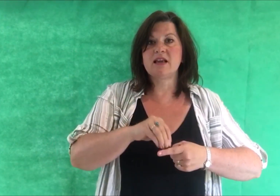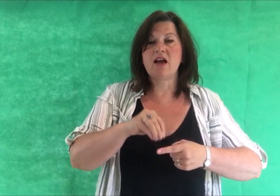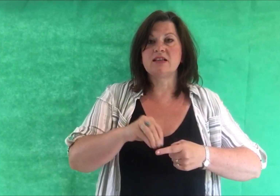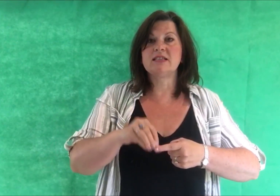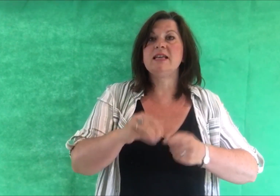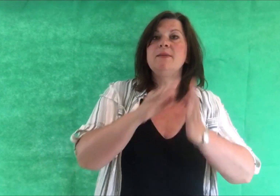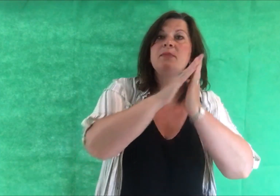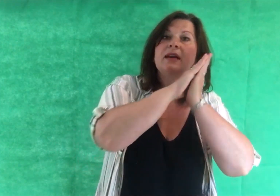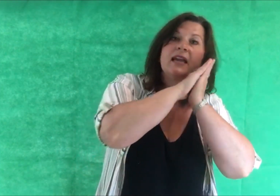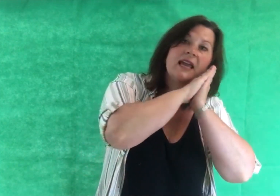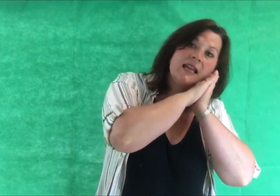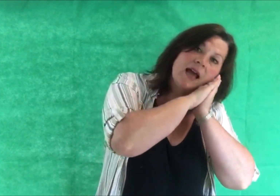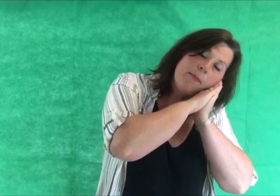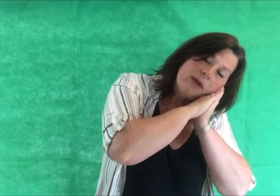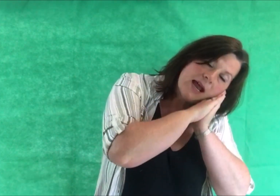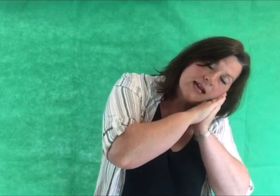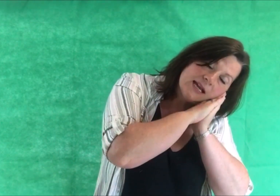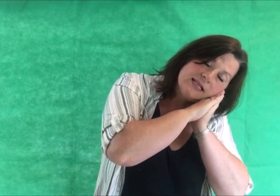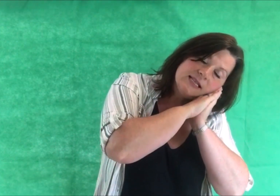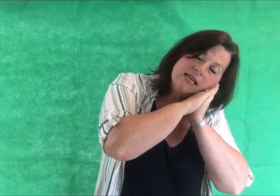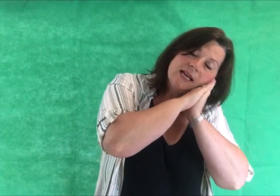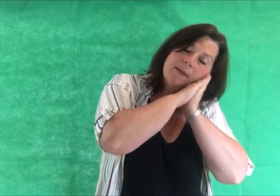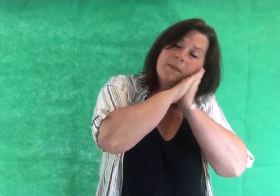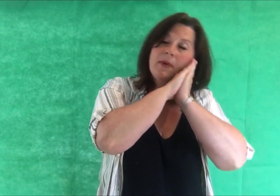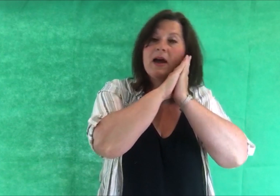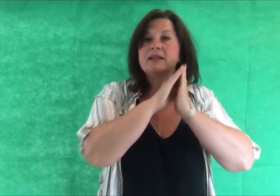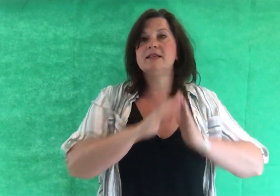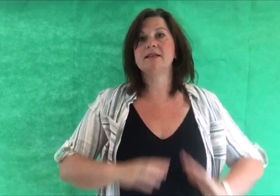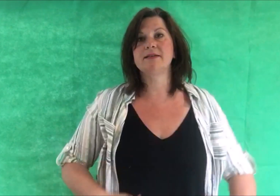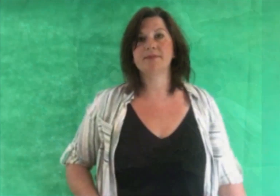are sleeping in a blankety bed.